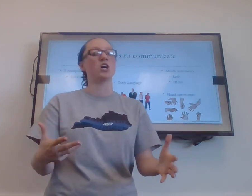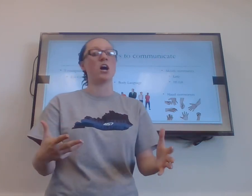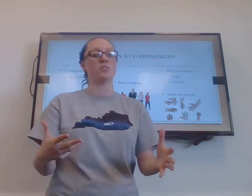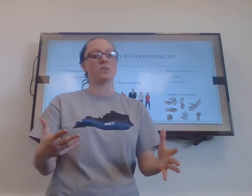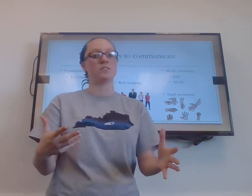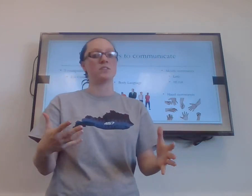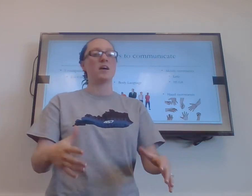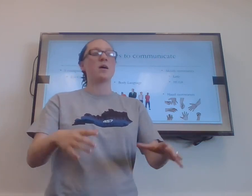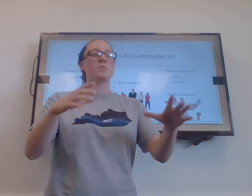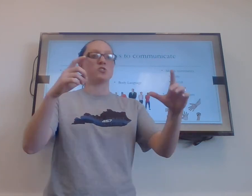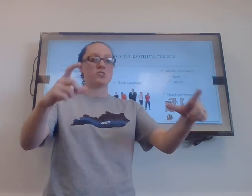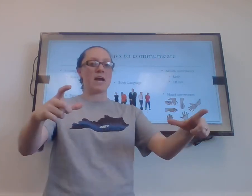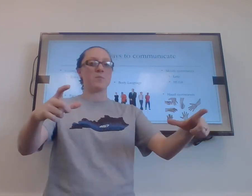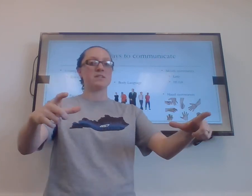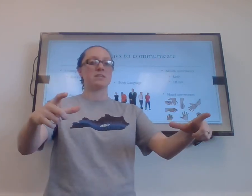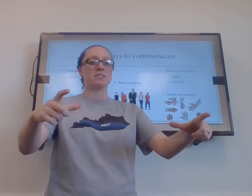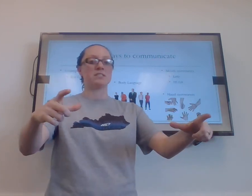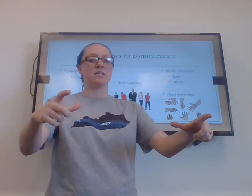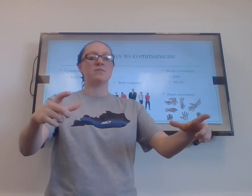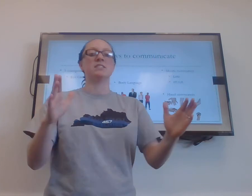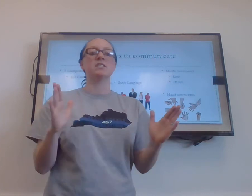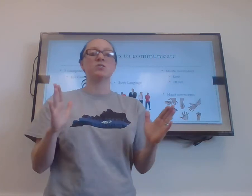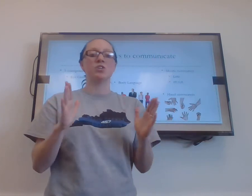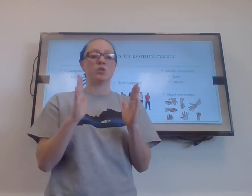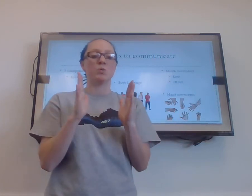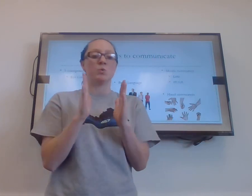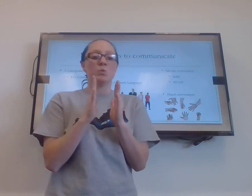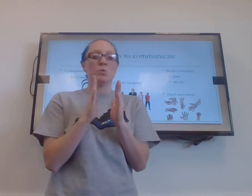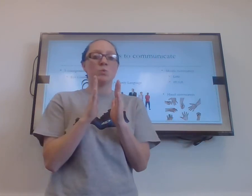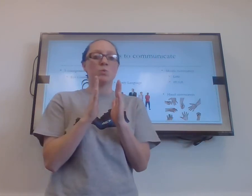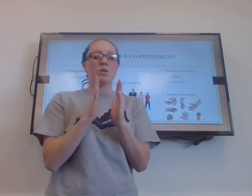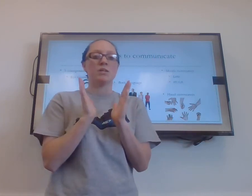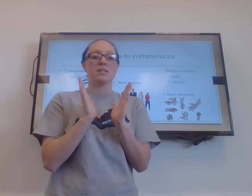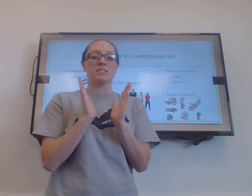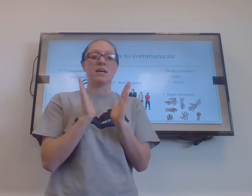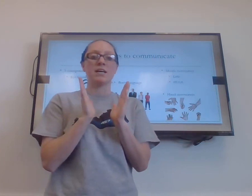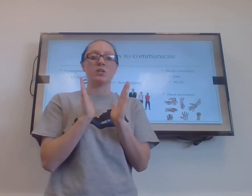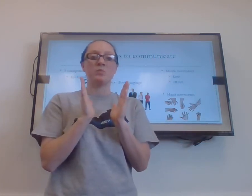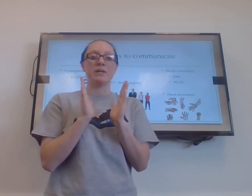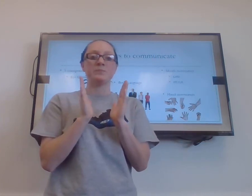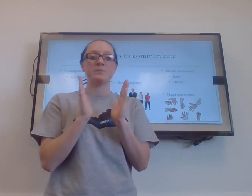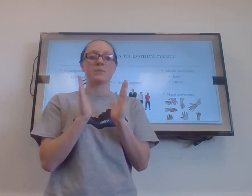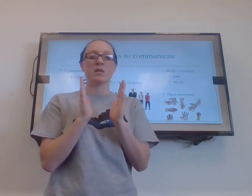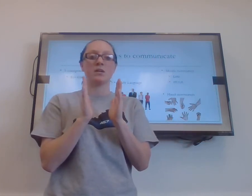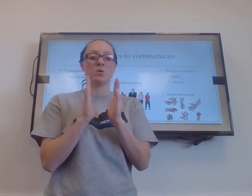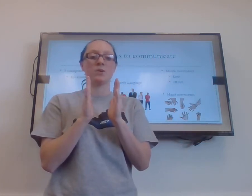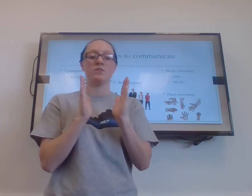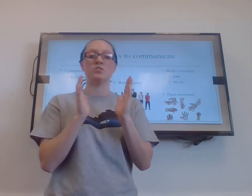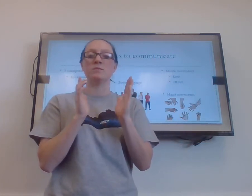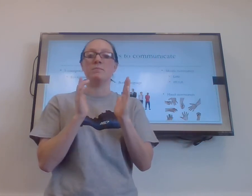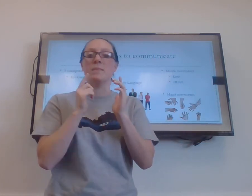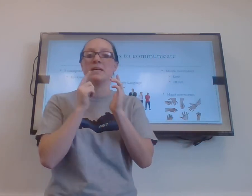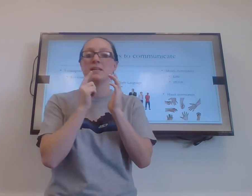cha noise. You're going to say how big it is. If it's little, you gotta suck in a little bit. Or if you just make